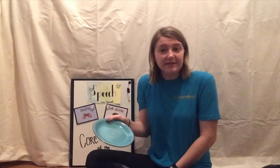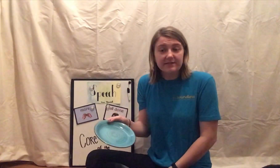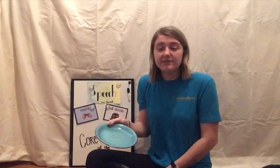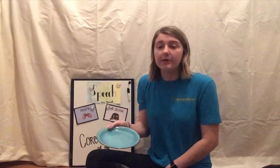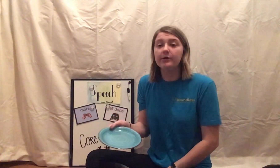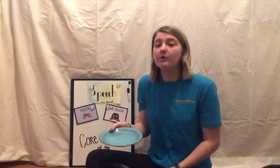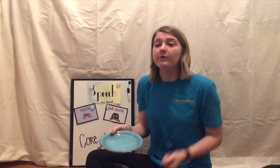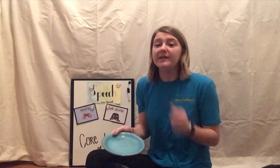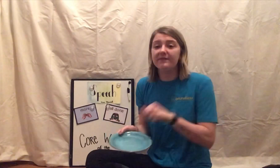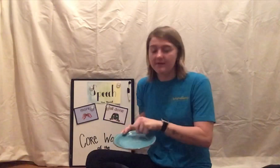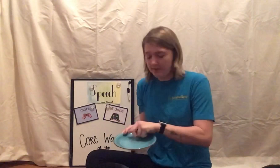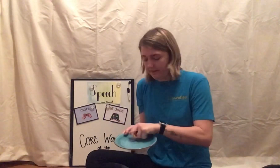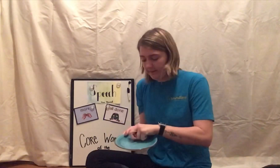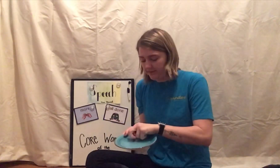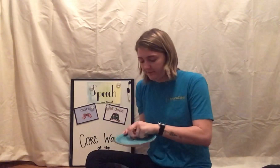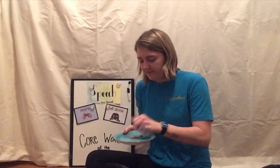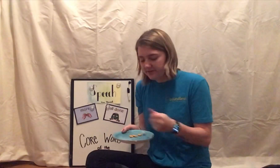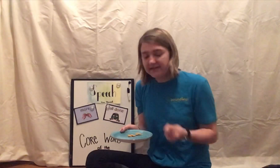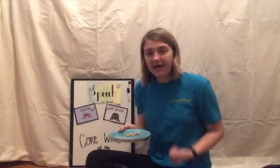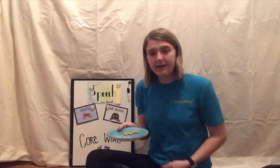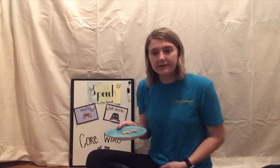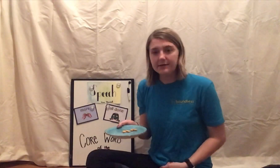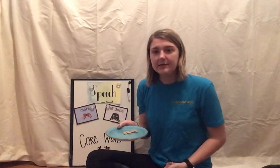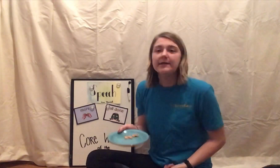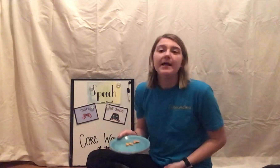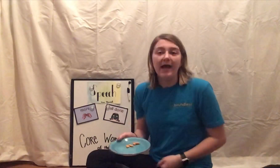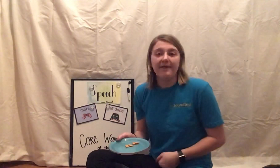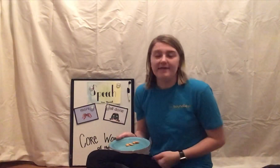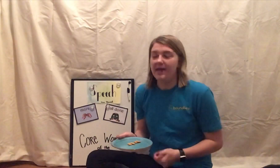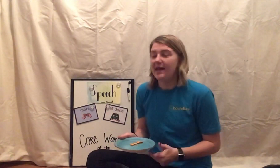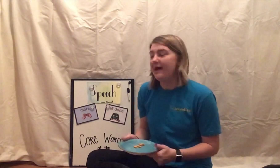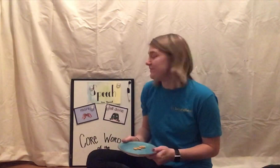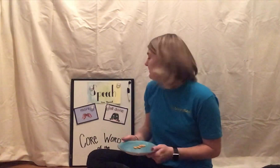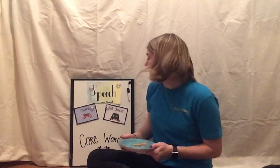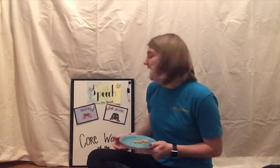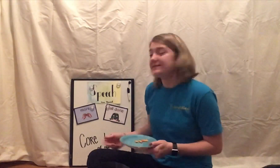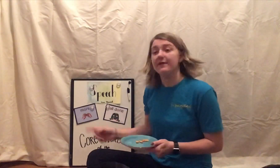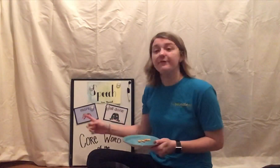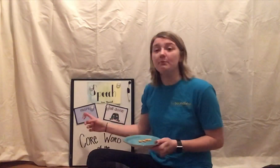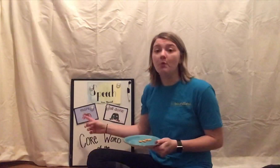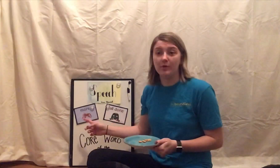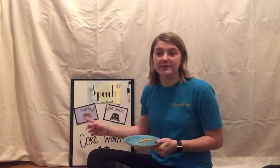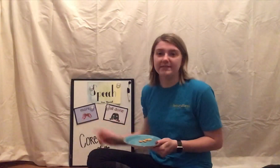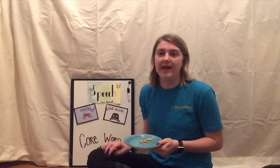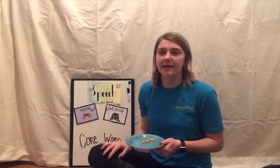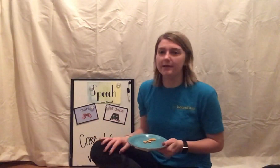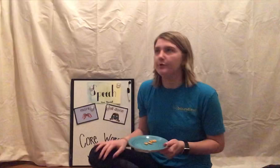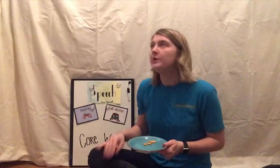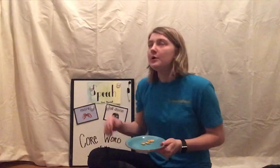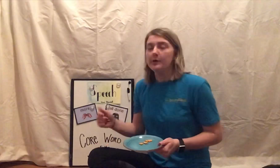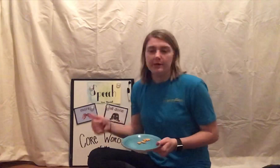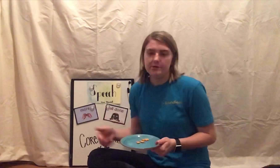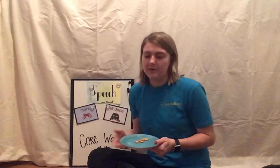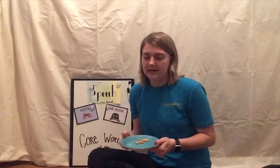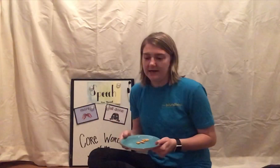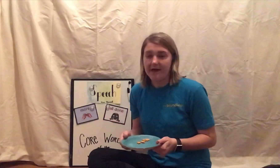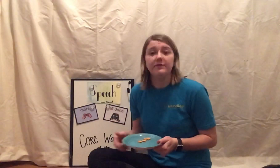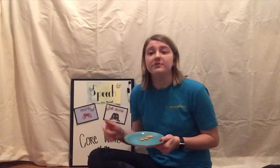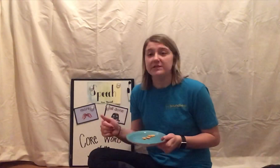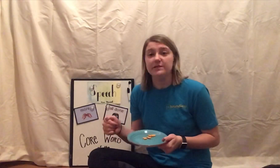to start or only give them a little bit of their snack, and then have them be asking for more snack, you know. You can have them just use